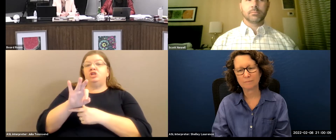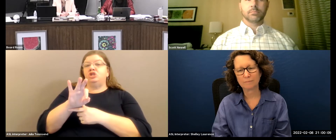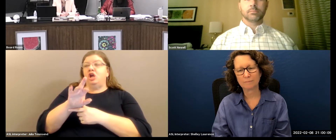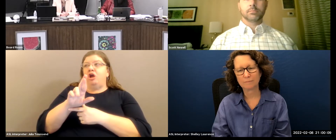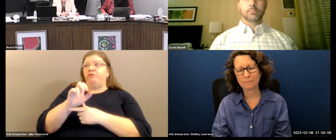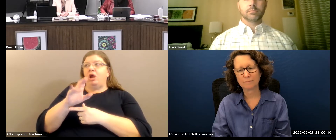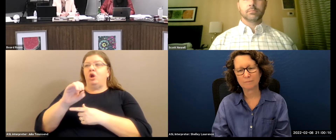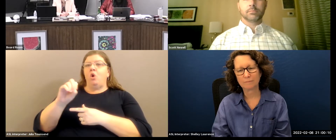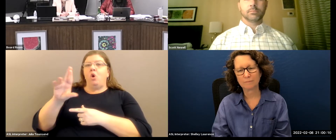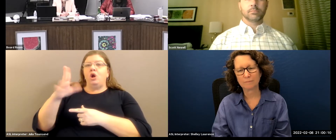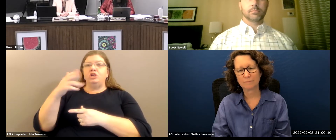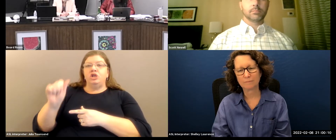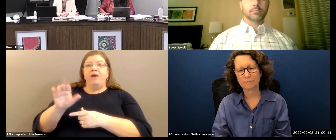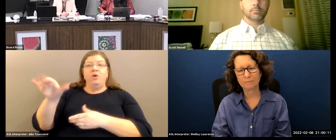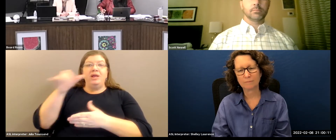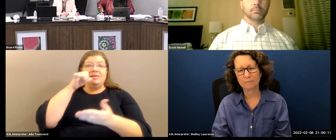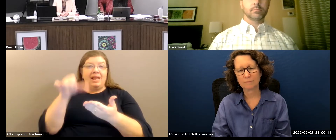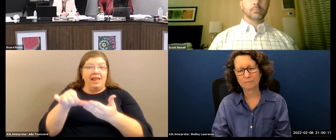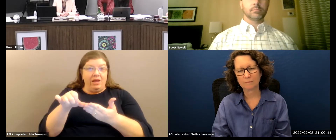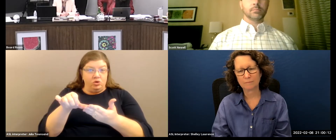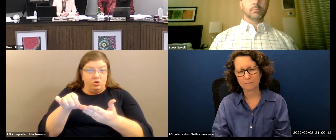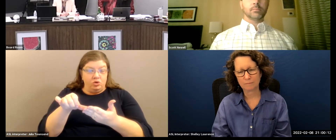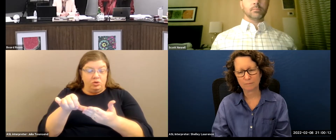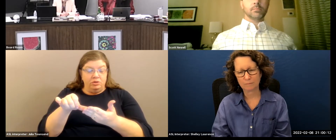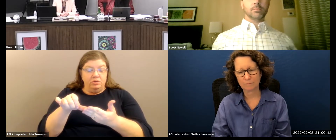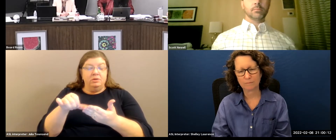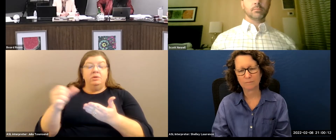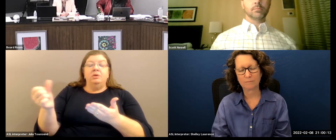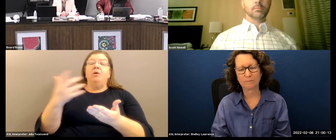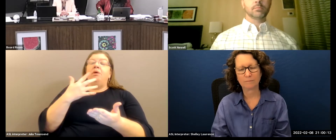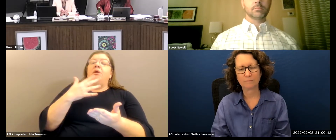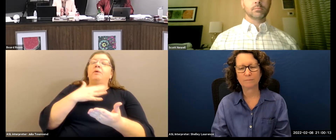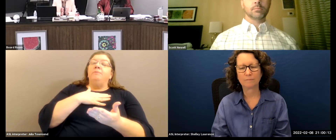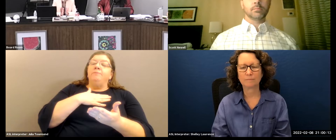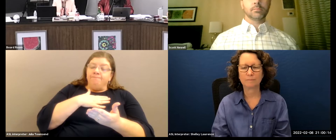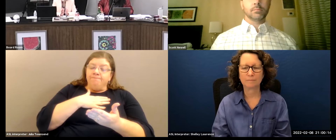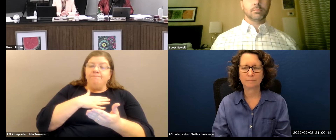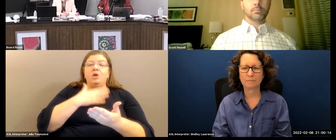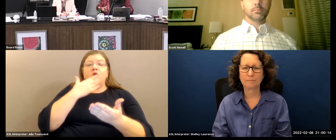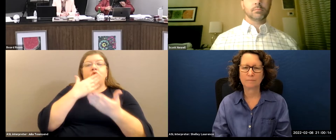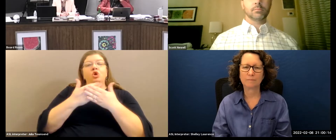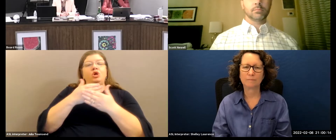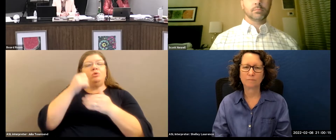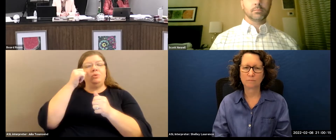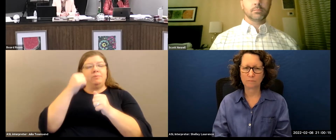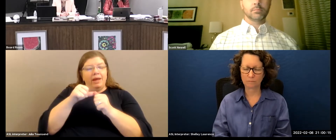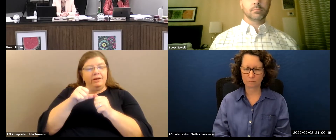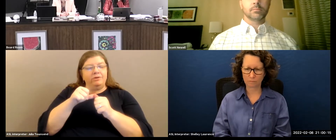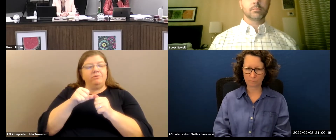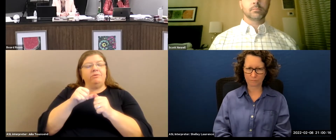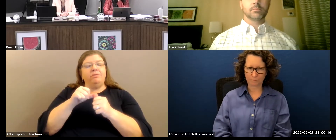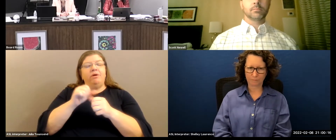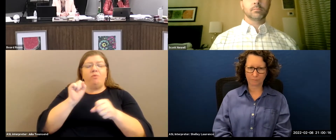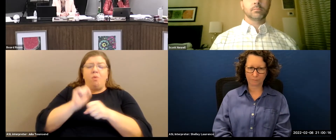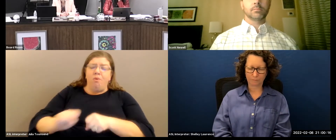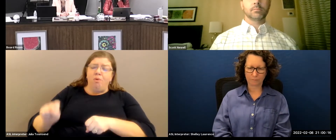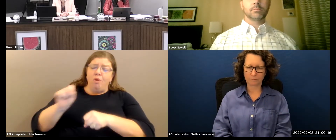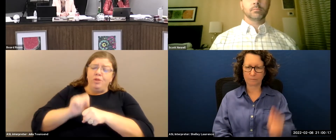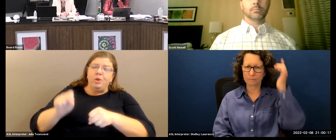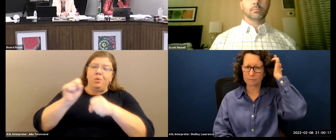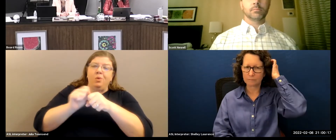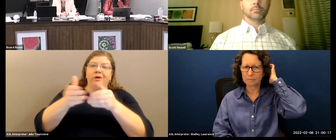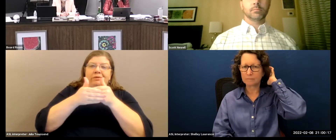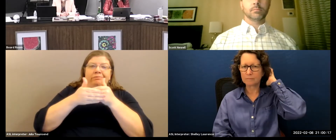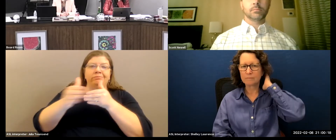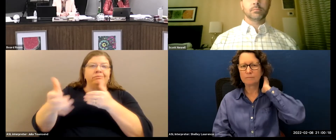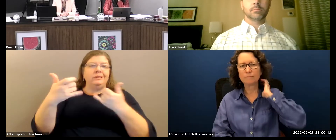Ochoa for his letter. It was a very good reminder of all the work that it's ahead of